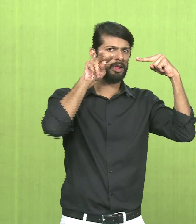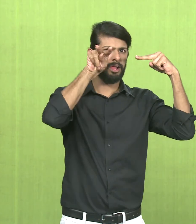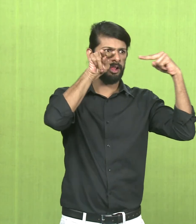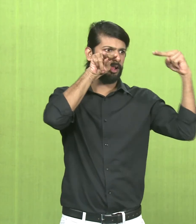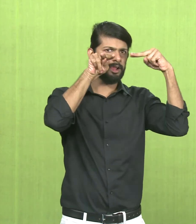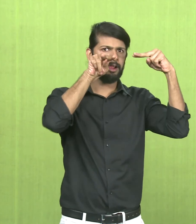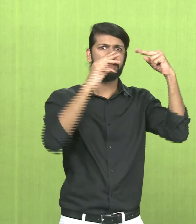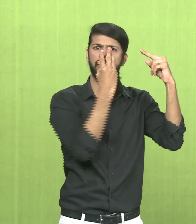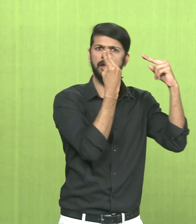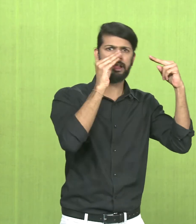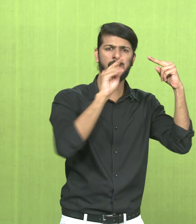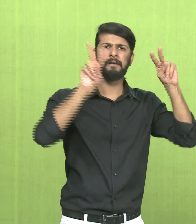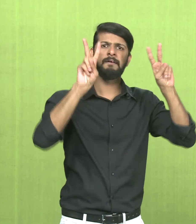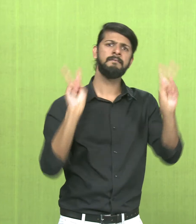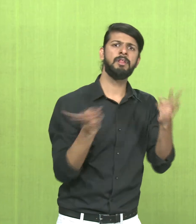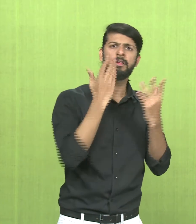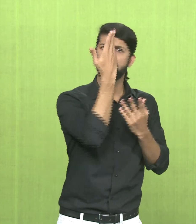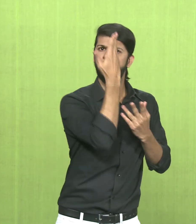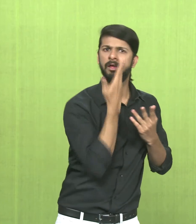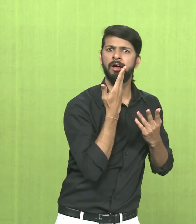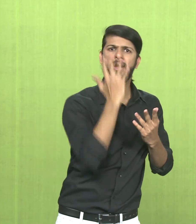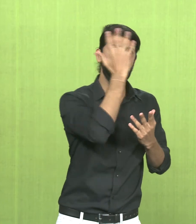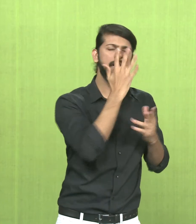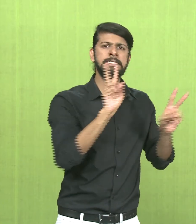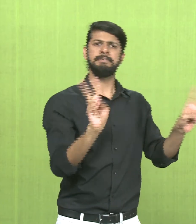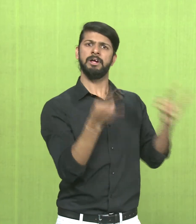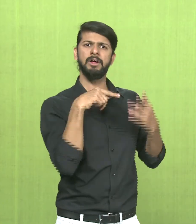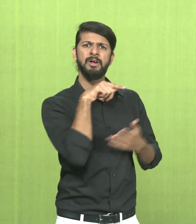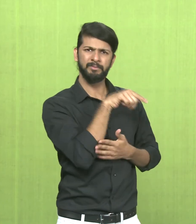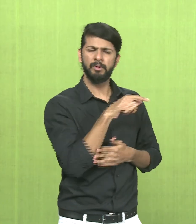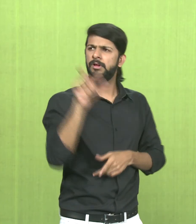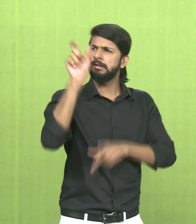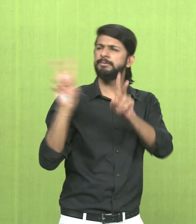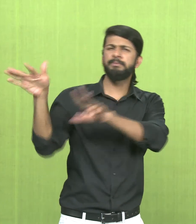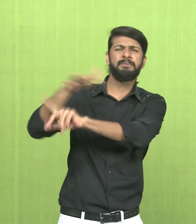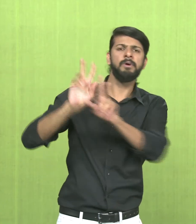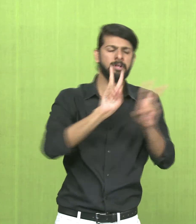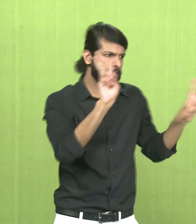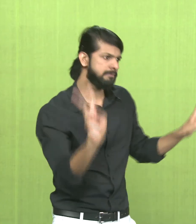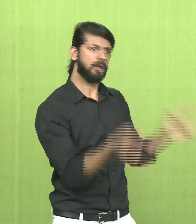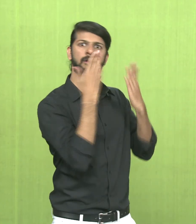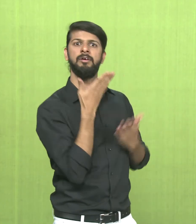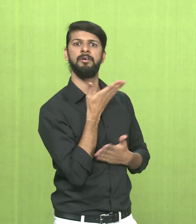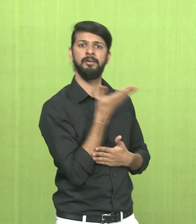done here in the portrait of Dora Maar, where the nose itself becomes the extension of the face.